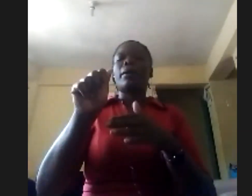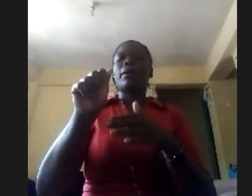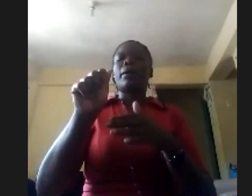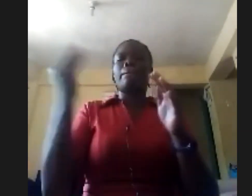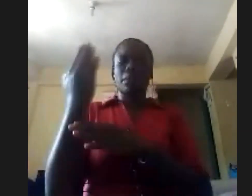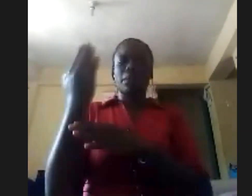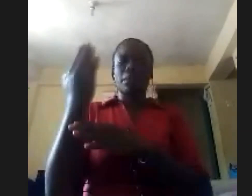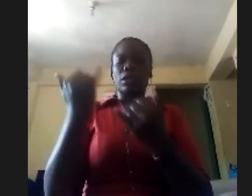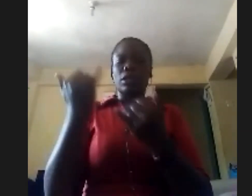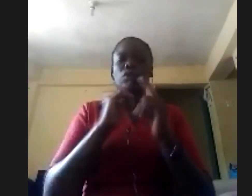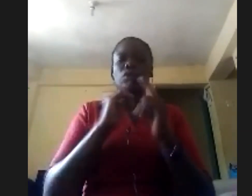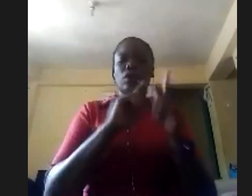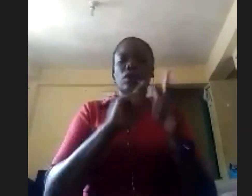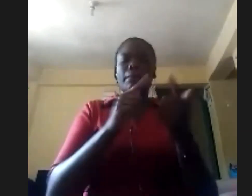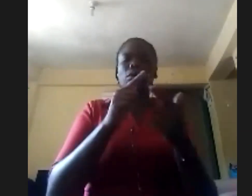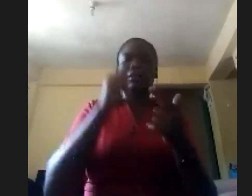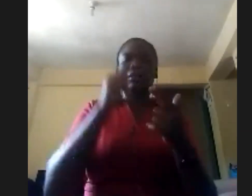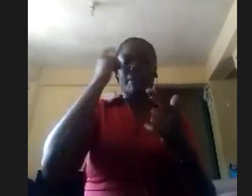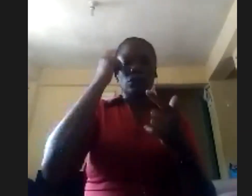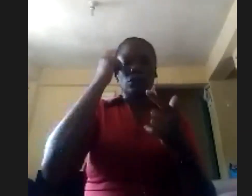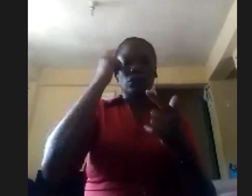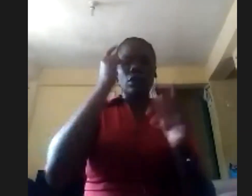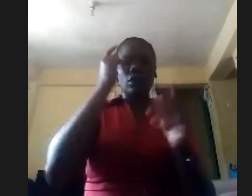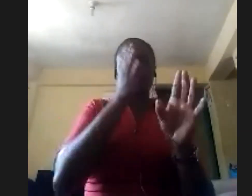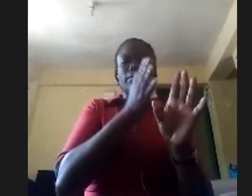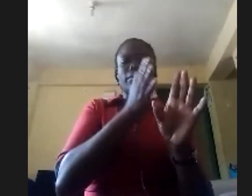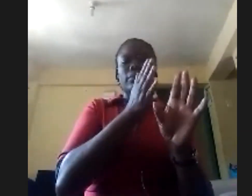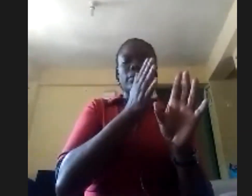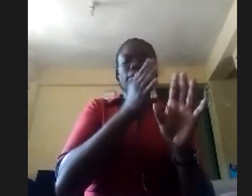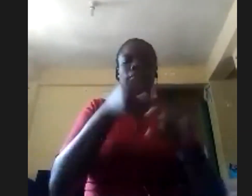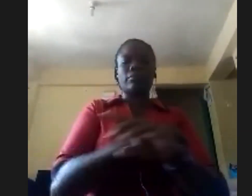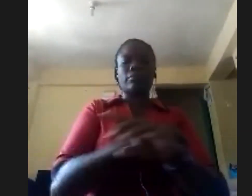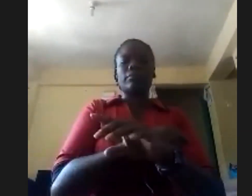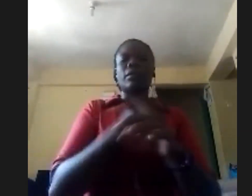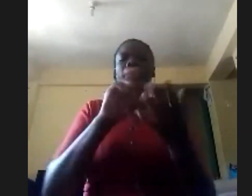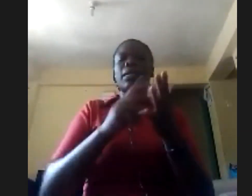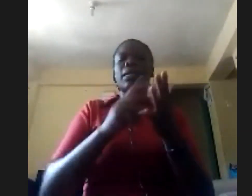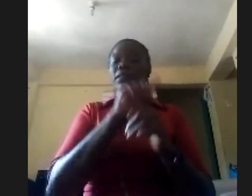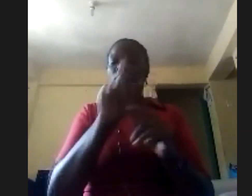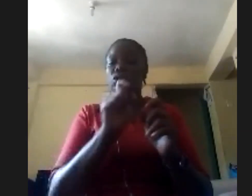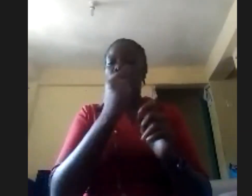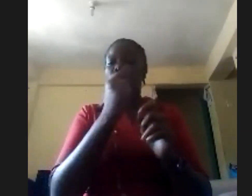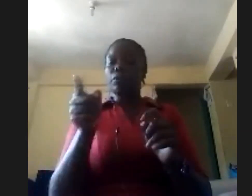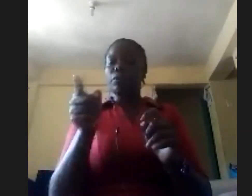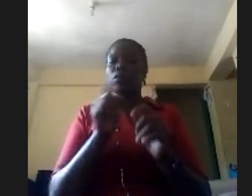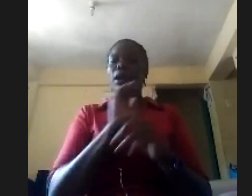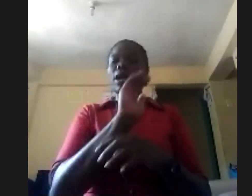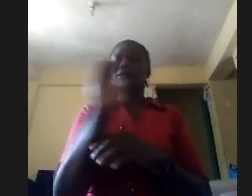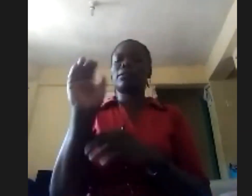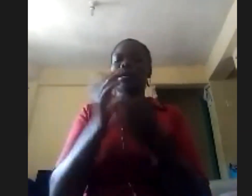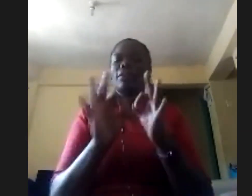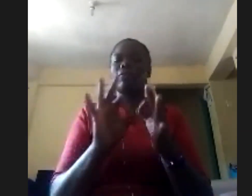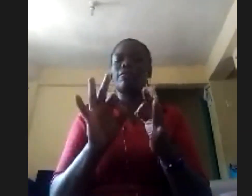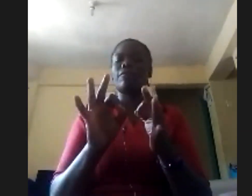substance abuse. Okay, fine. So the question that one of us has asked about if alcohol